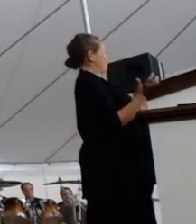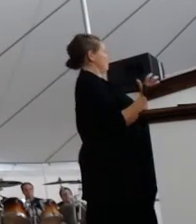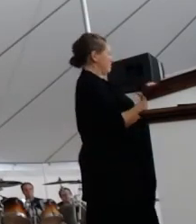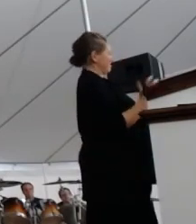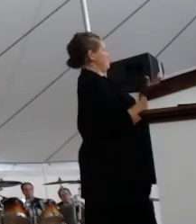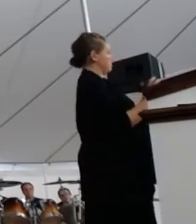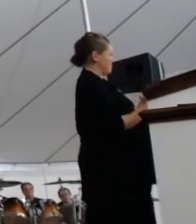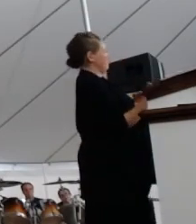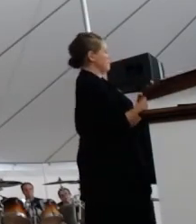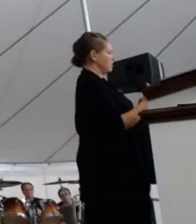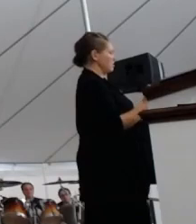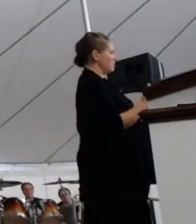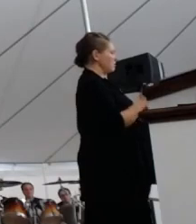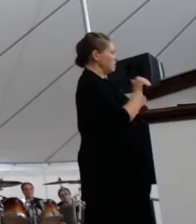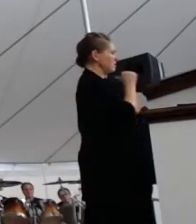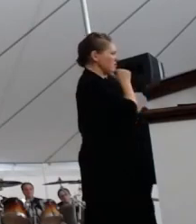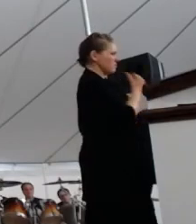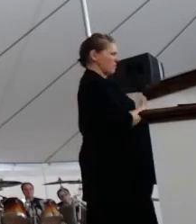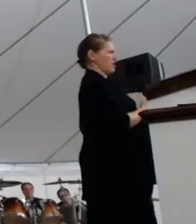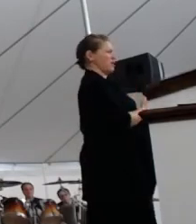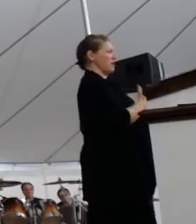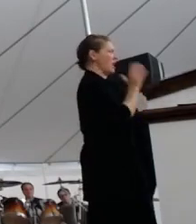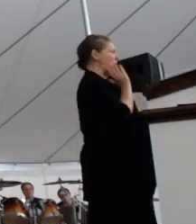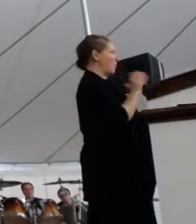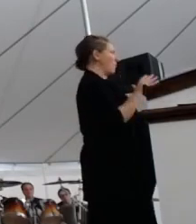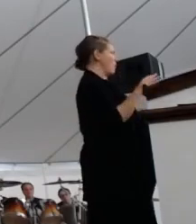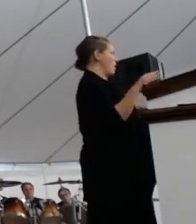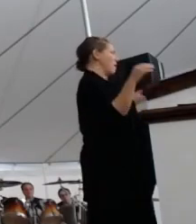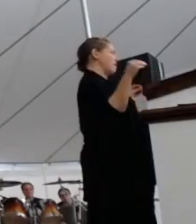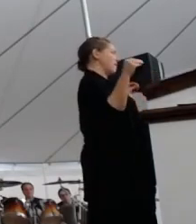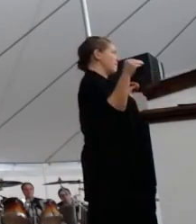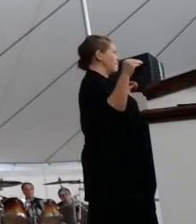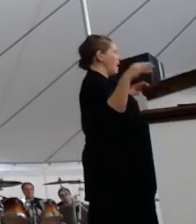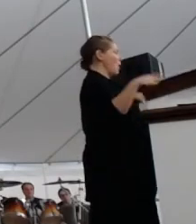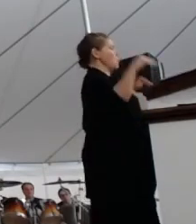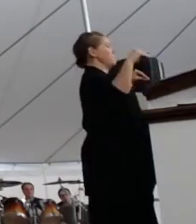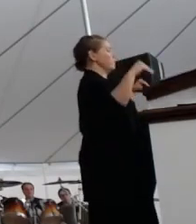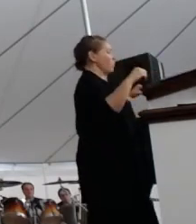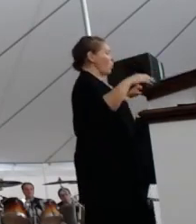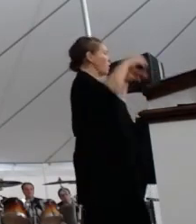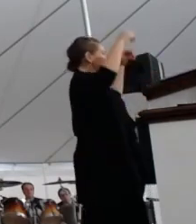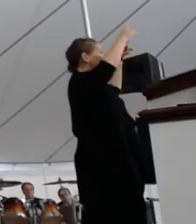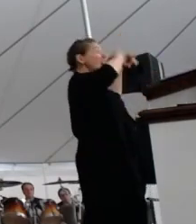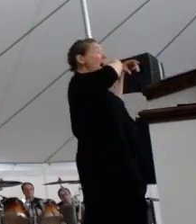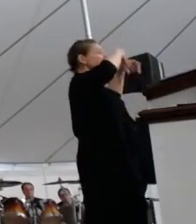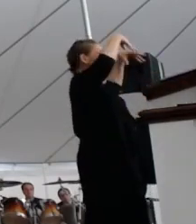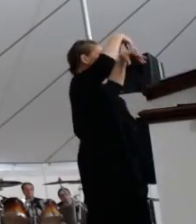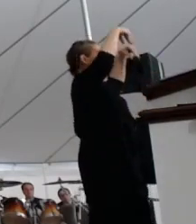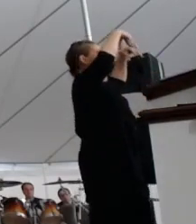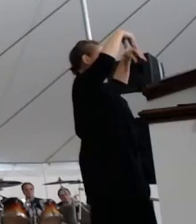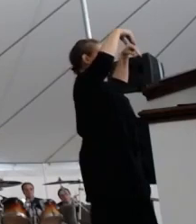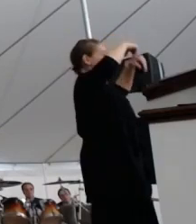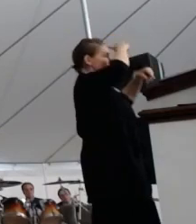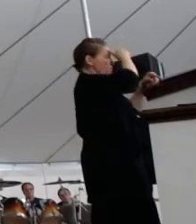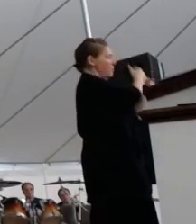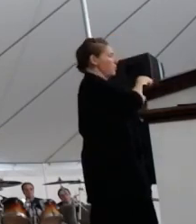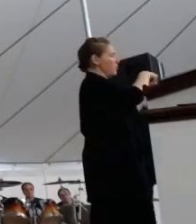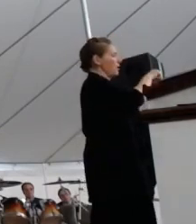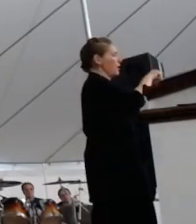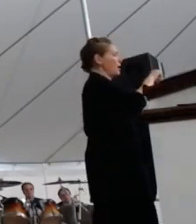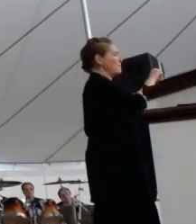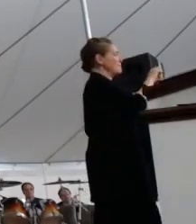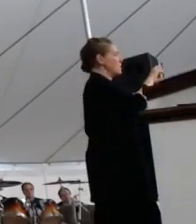service, it would just cut off. It would start flickering the lights. And it just so happened, Brother Patterson was up one